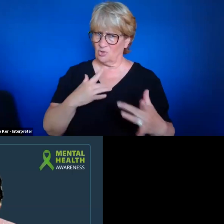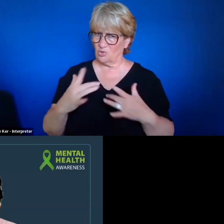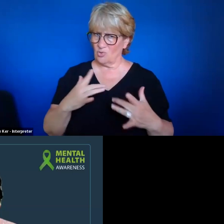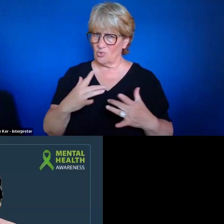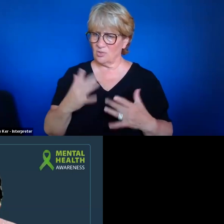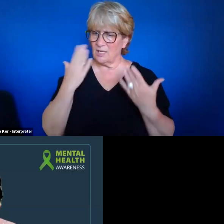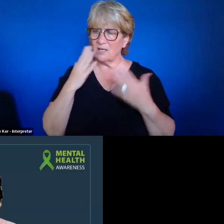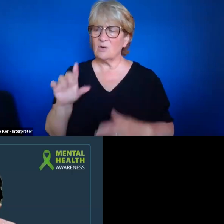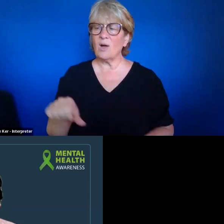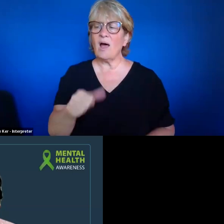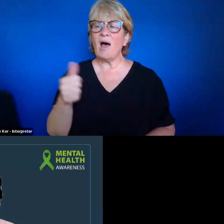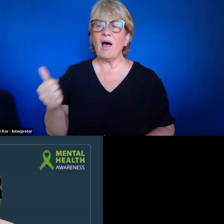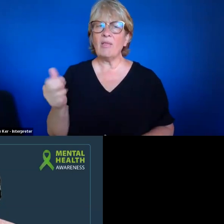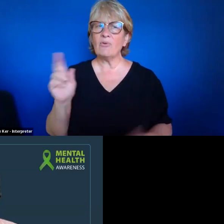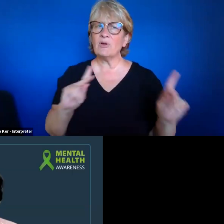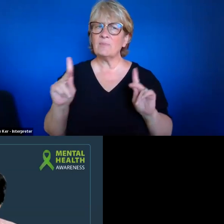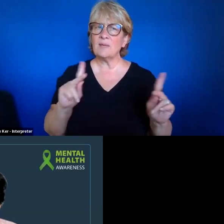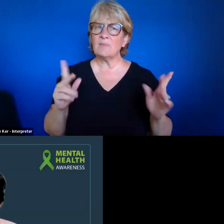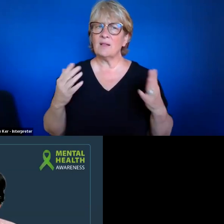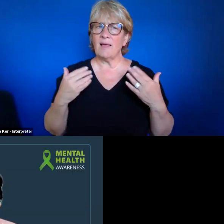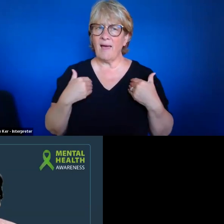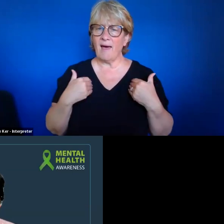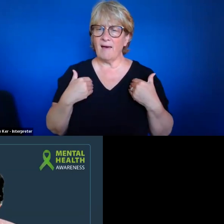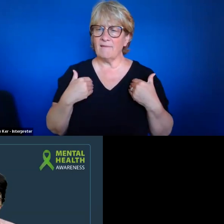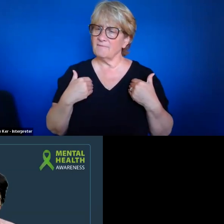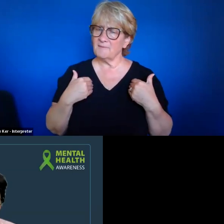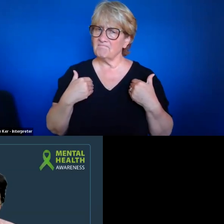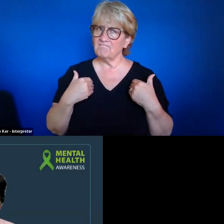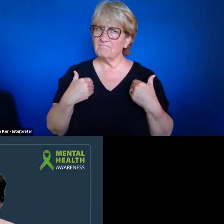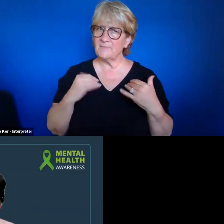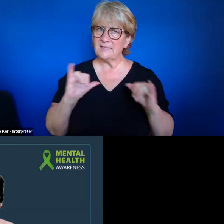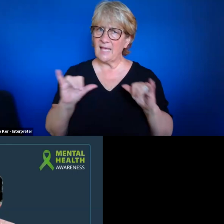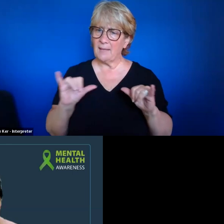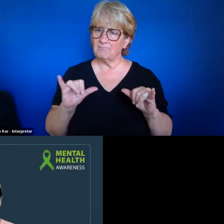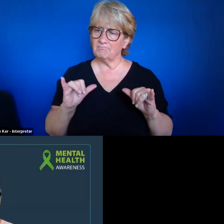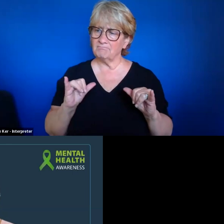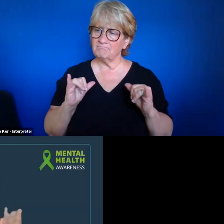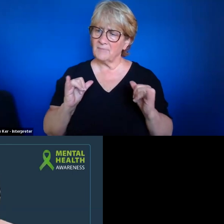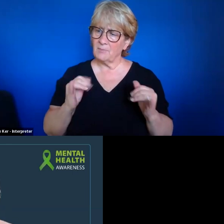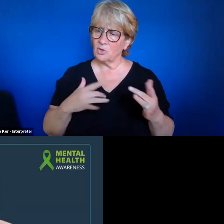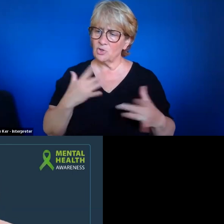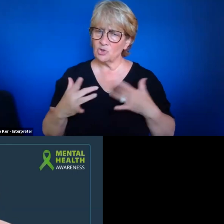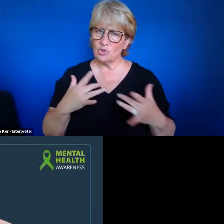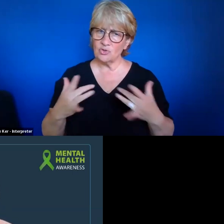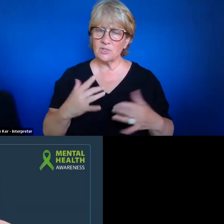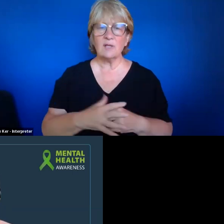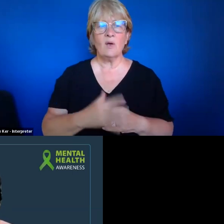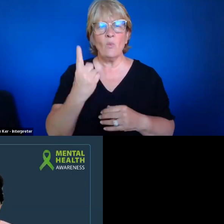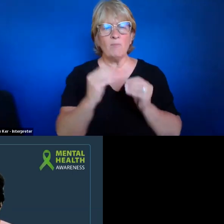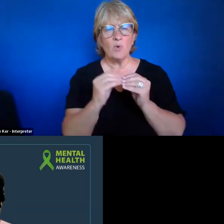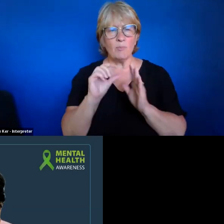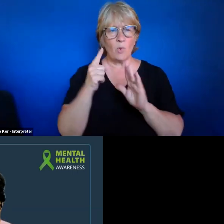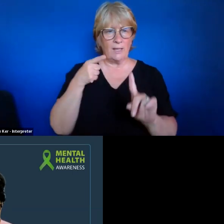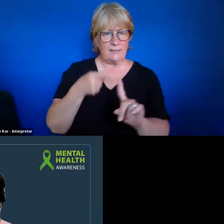other people have. If anyone has to say anything about that, I have one more point to make, but I'll just be quiet for